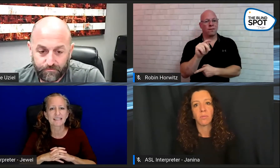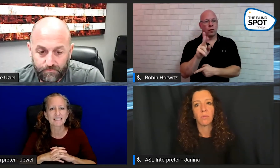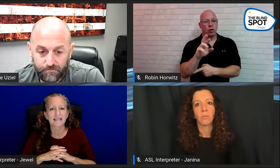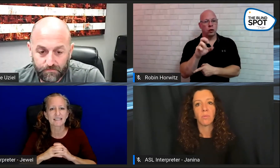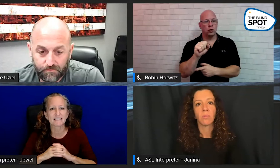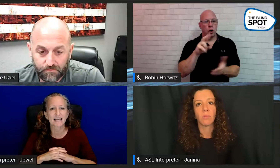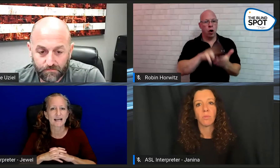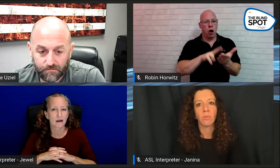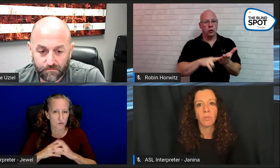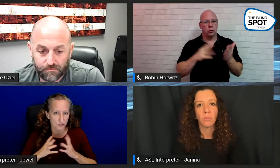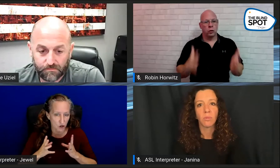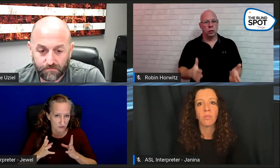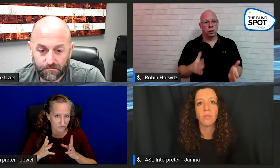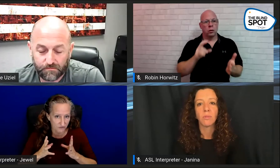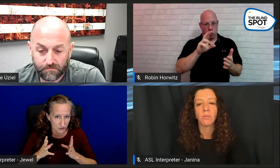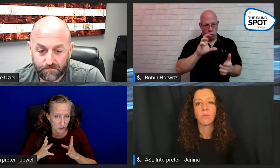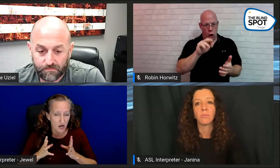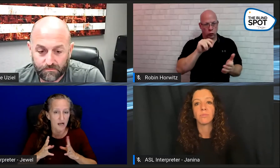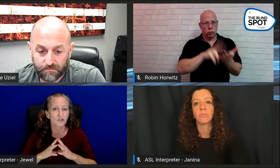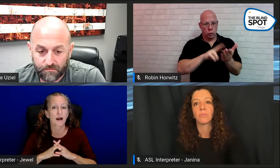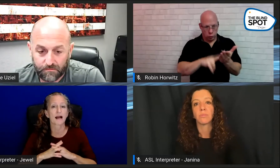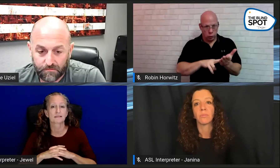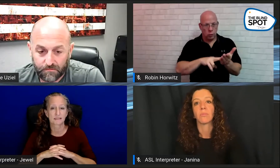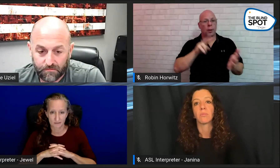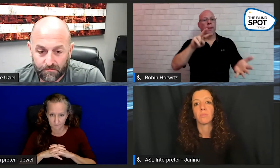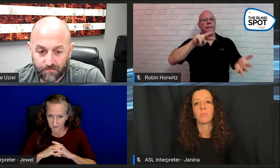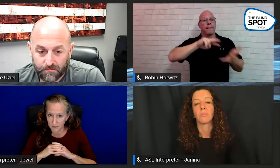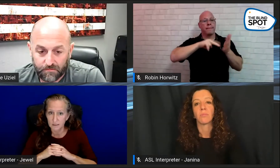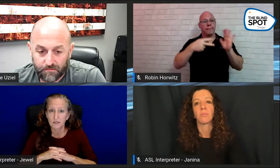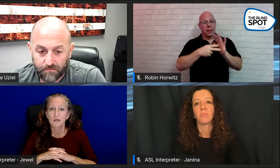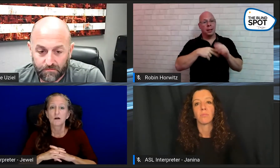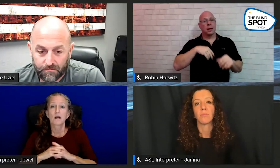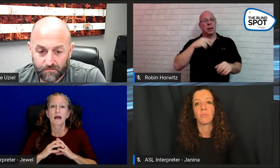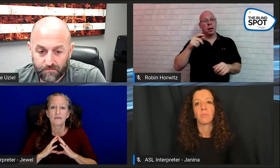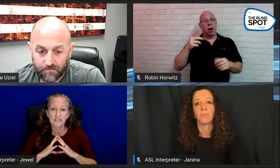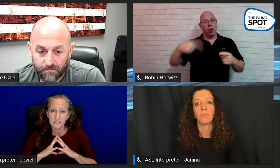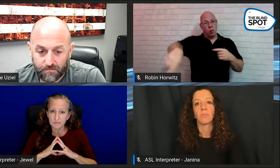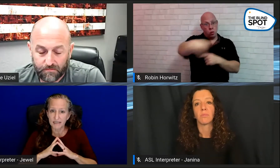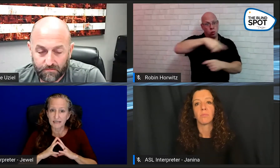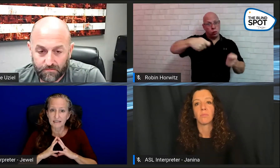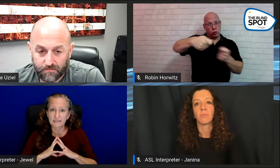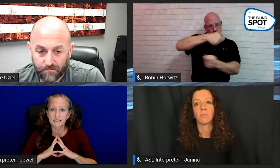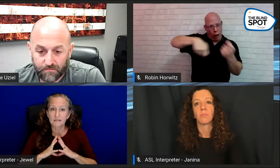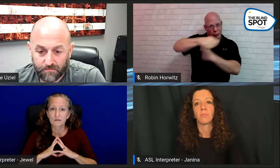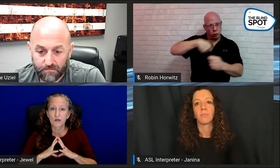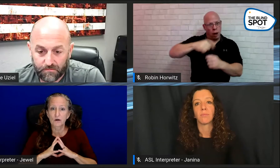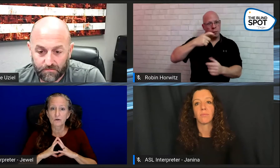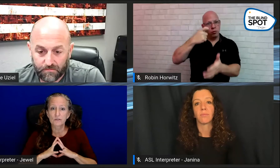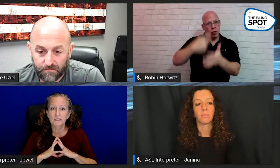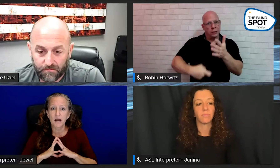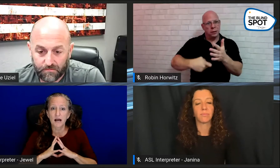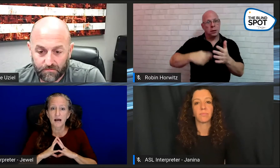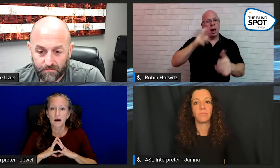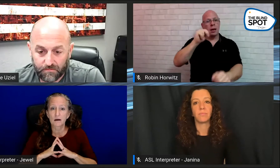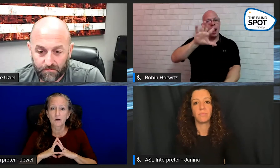and they decided to set up what's called future contracts. And this means